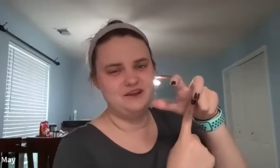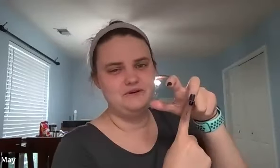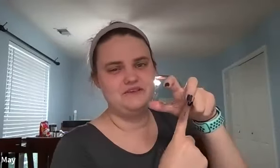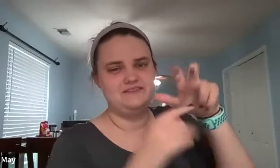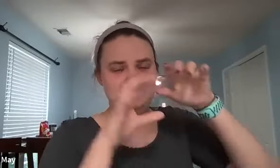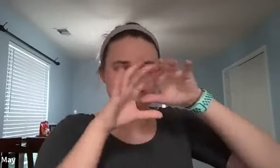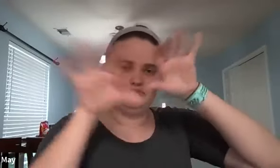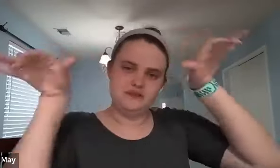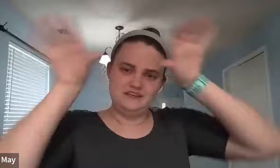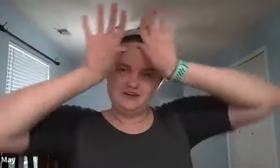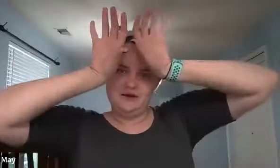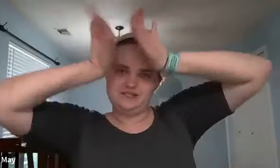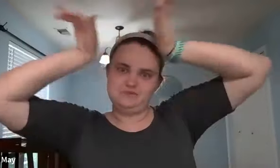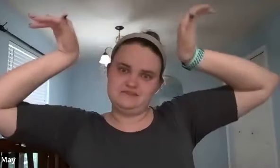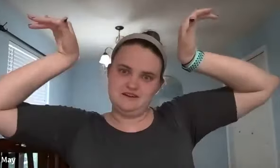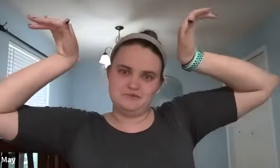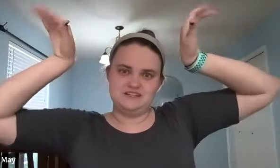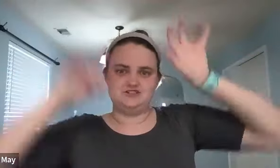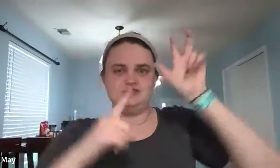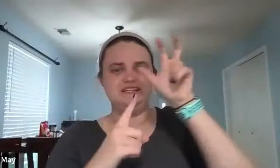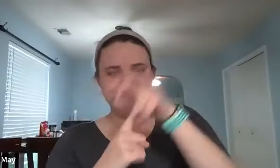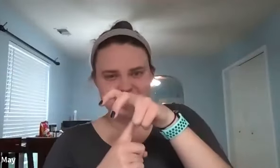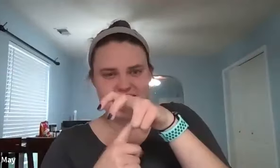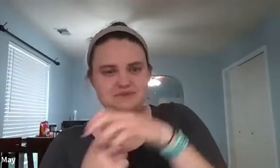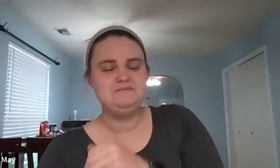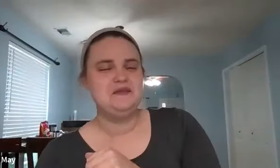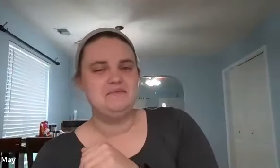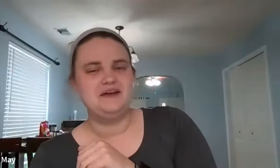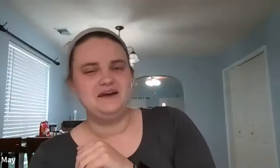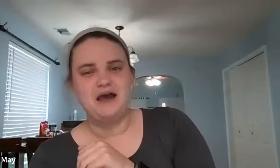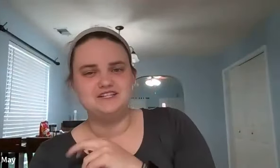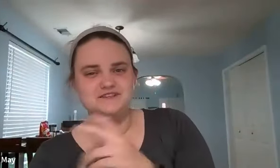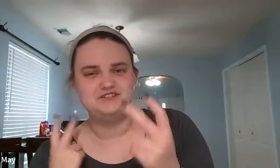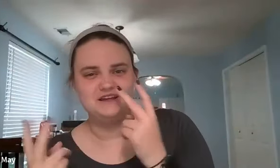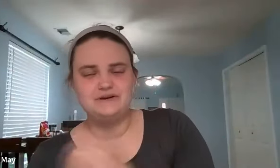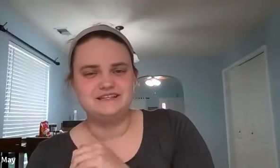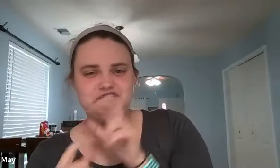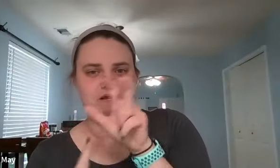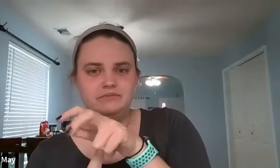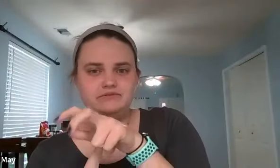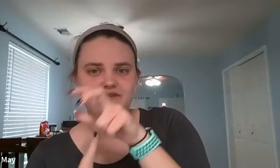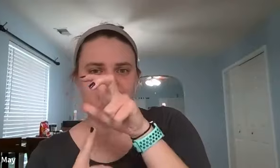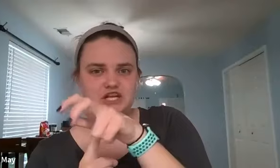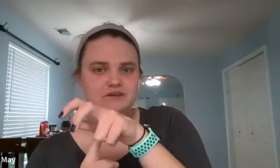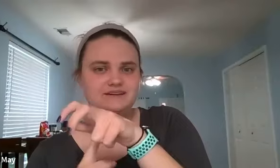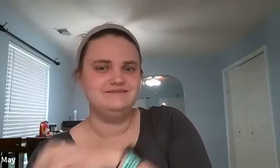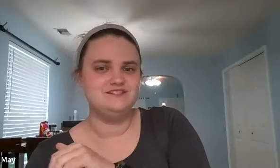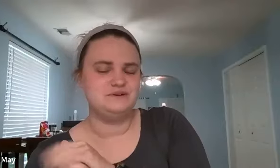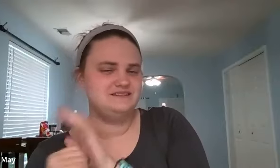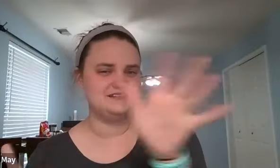with like you know, how it sprouts out almost like a tree champ. But I just visually always see a champ, like champion. So it doesn't